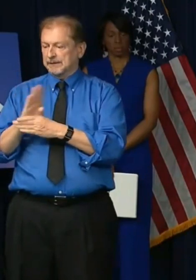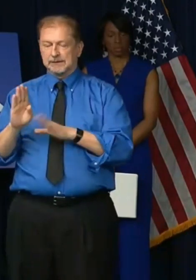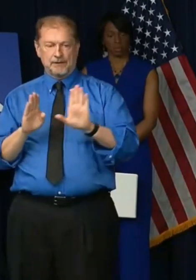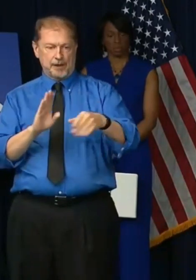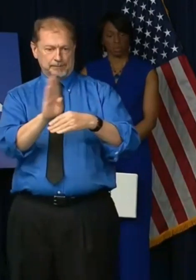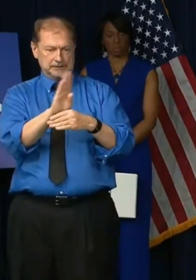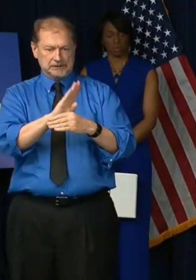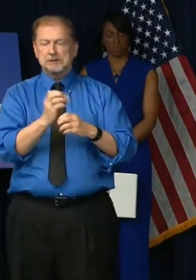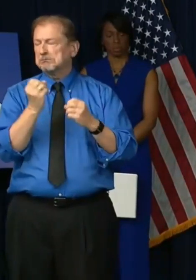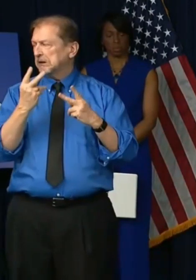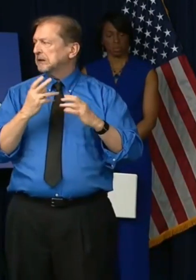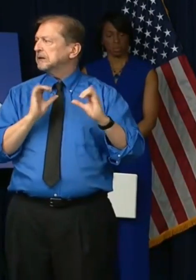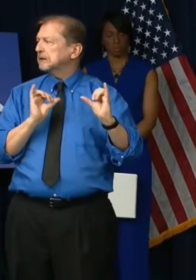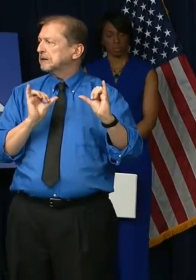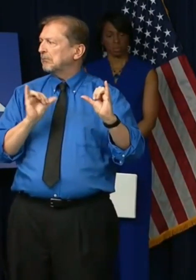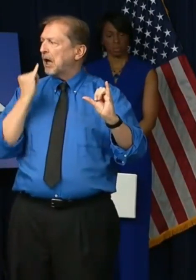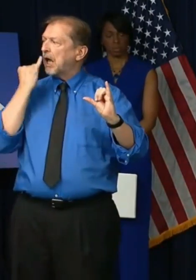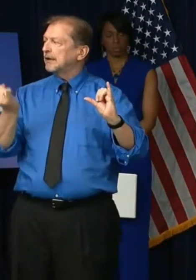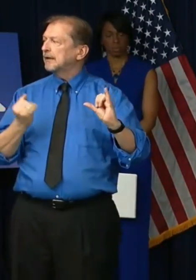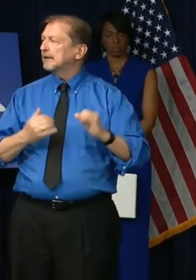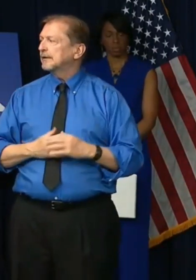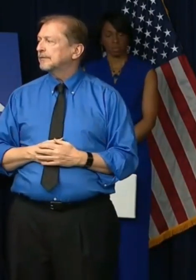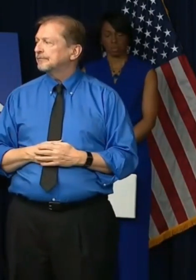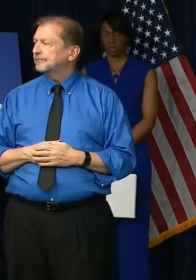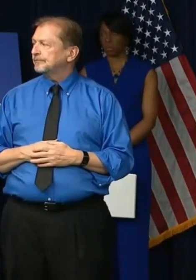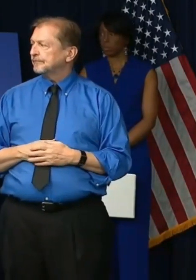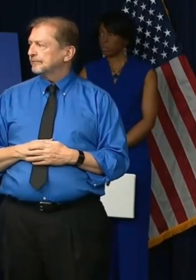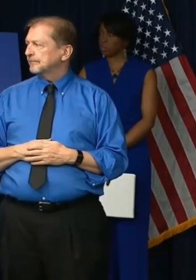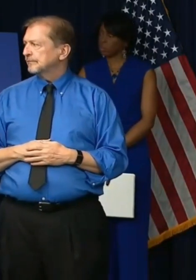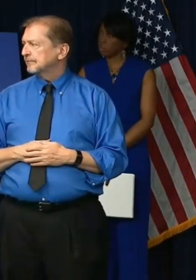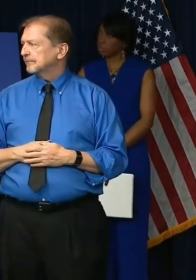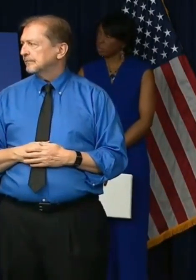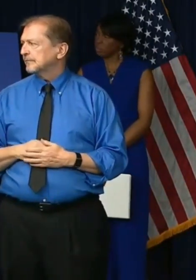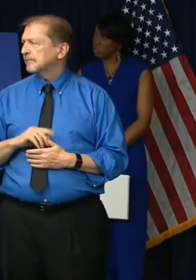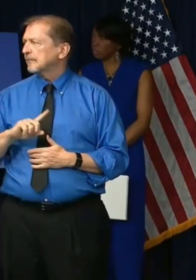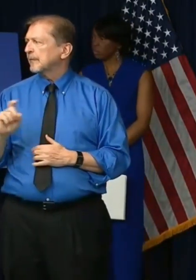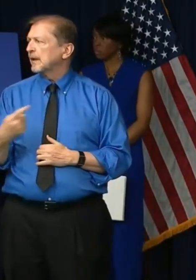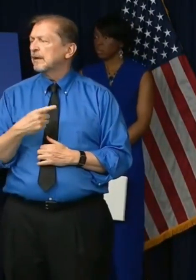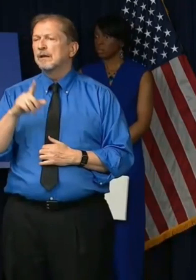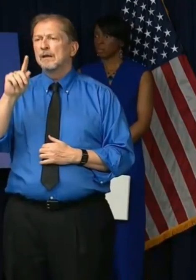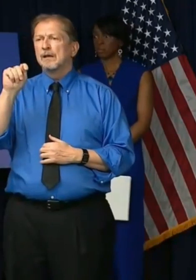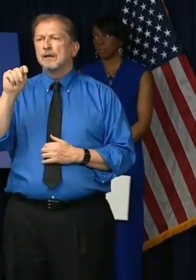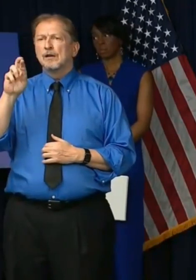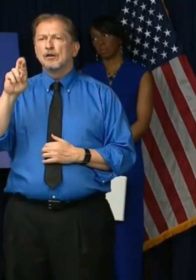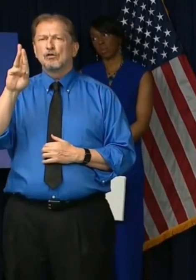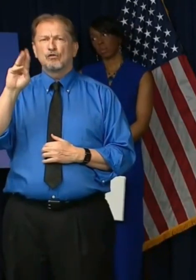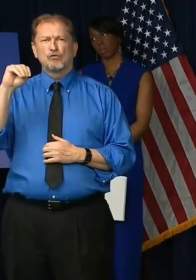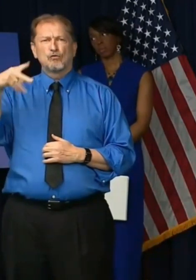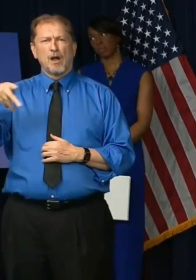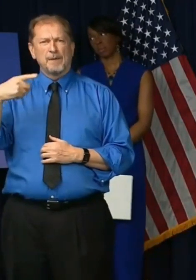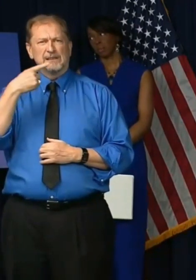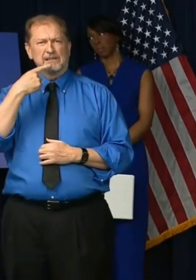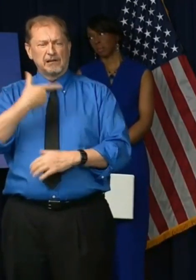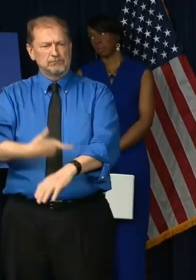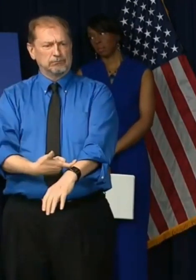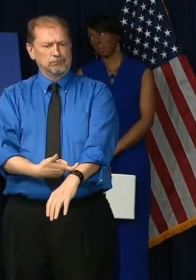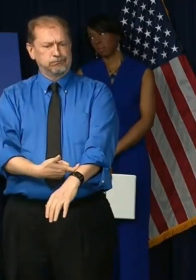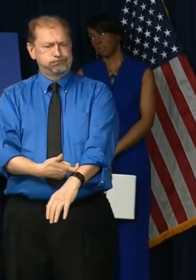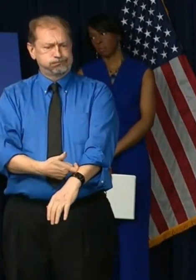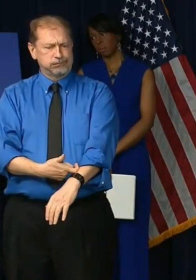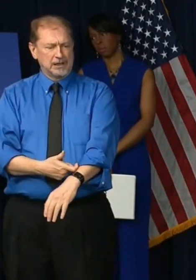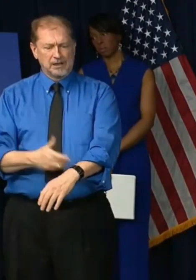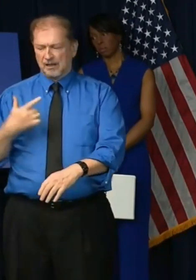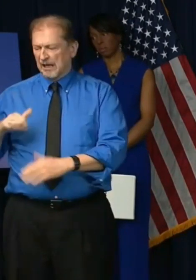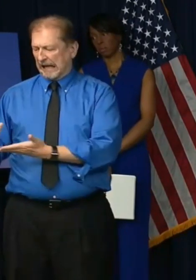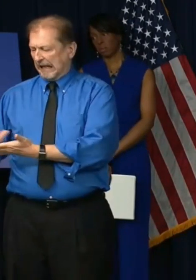similar. Dave McKinney at WBEZ. What are your thoughts about President Trump's advocacy of disinfectant injections as possible